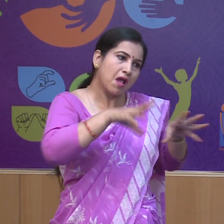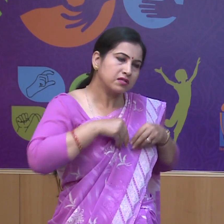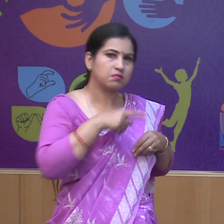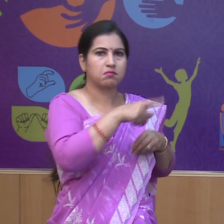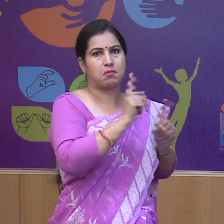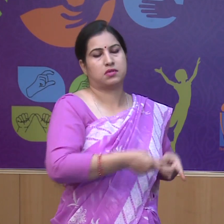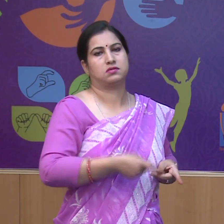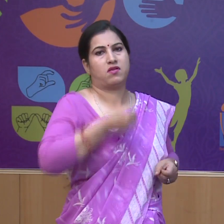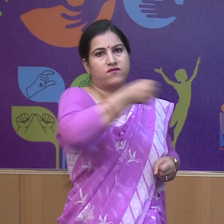British.